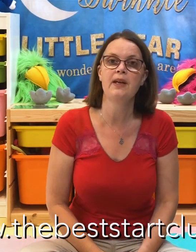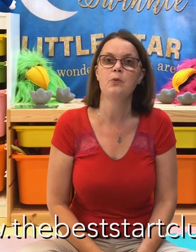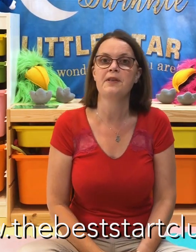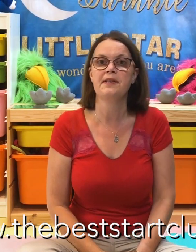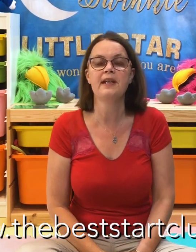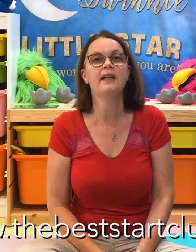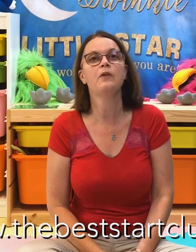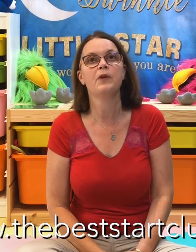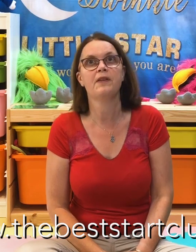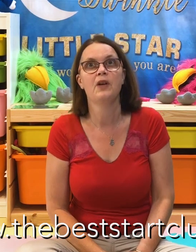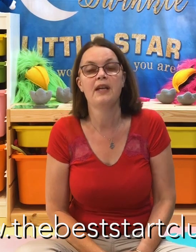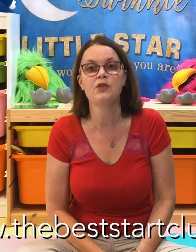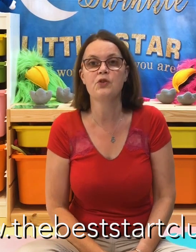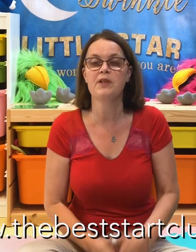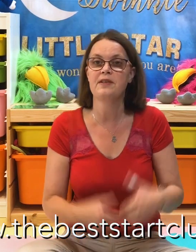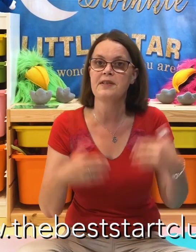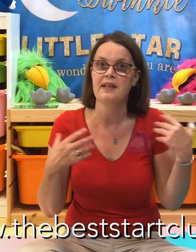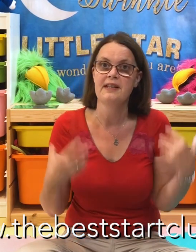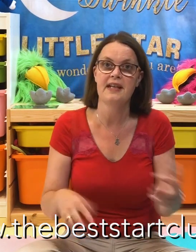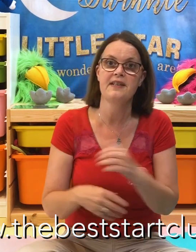with singing, with instruments,